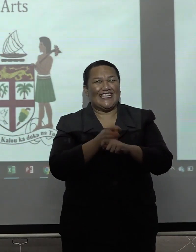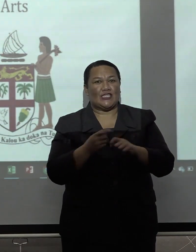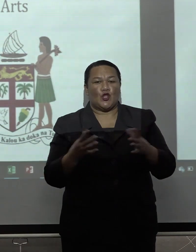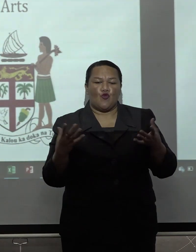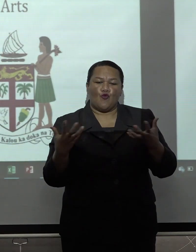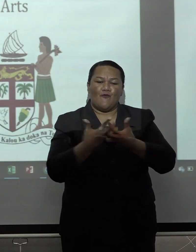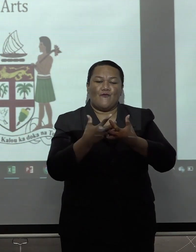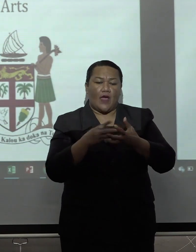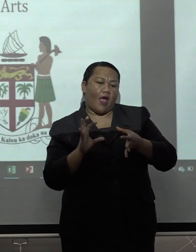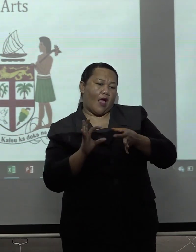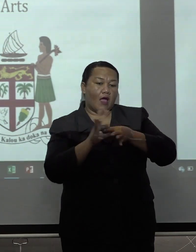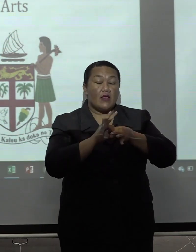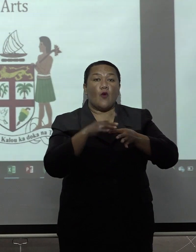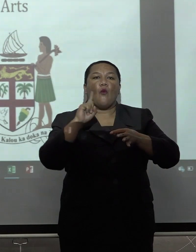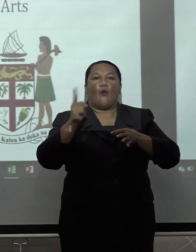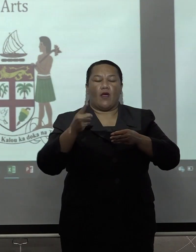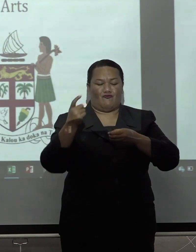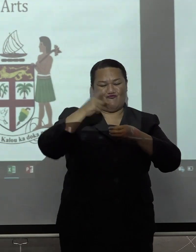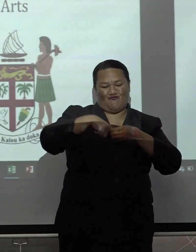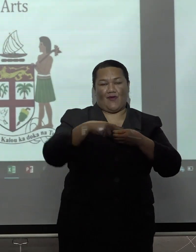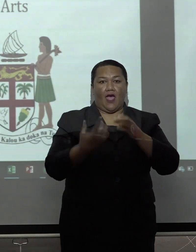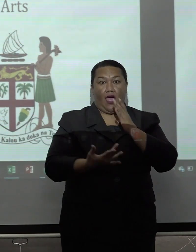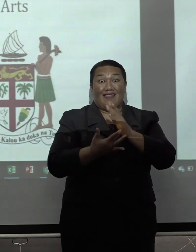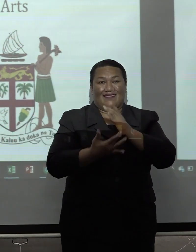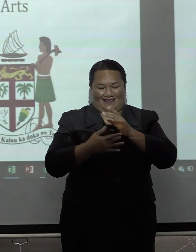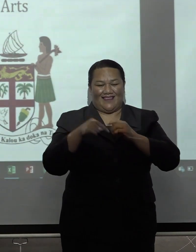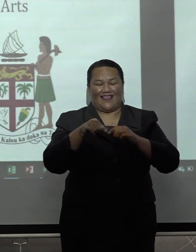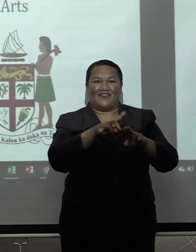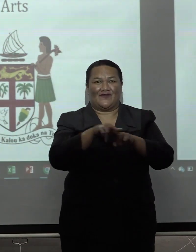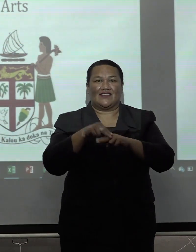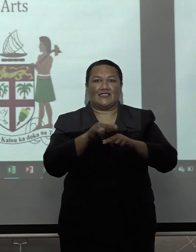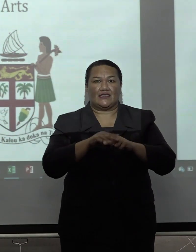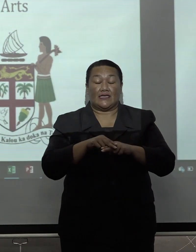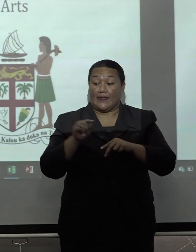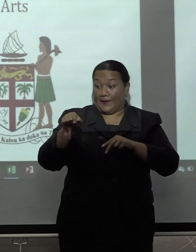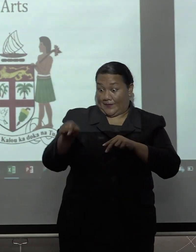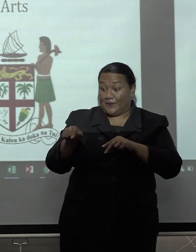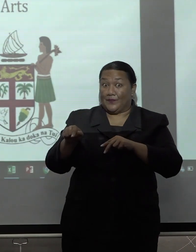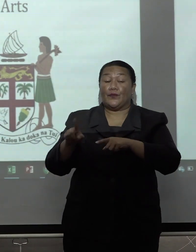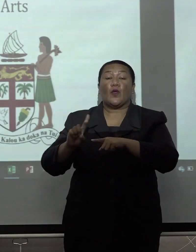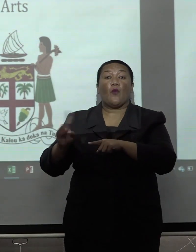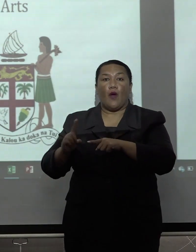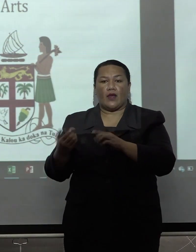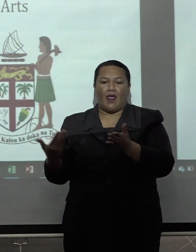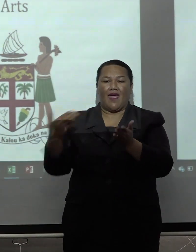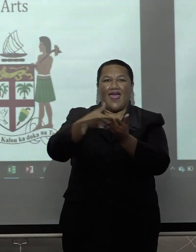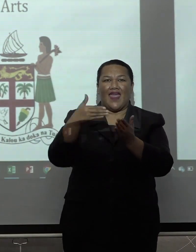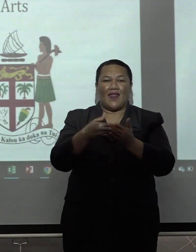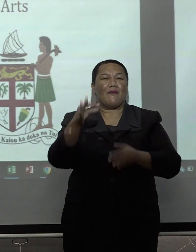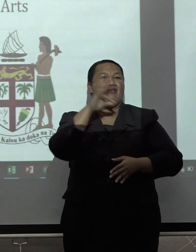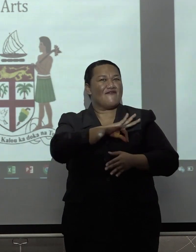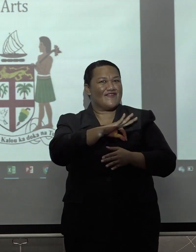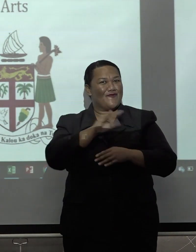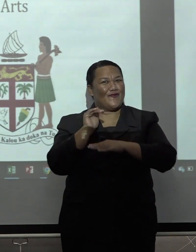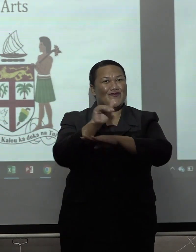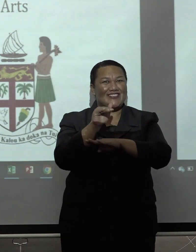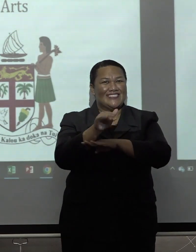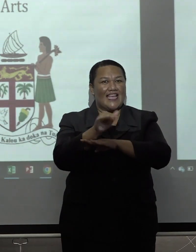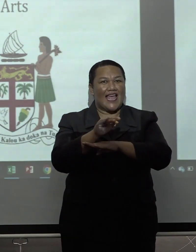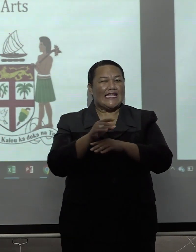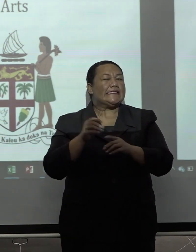In future, the portal can be further enhanced with additional features and benefits, including